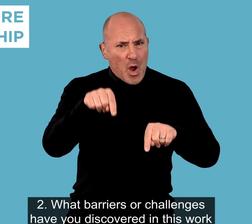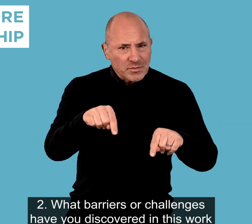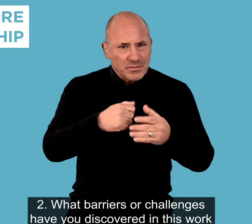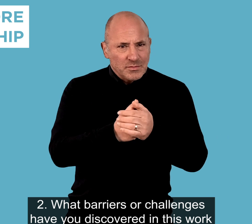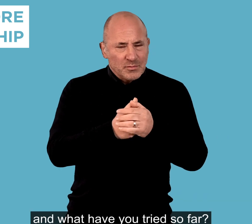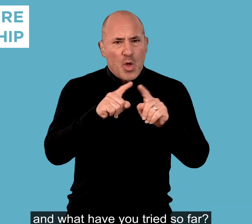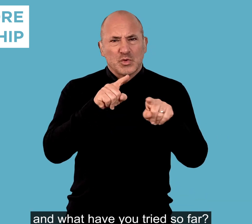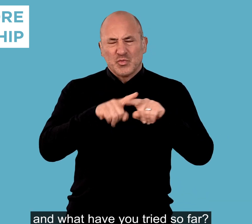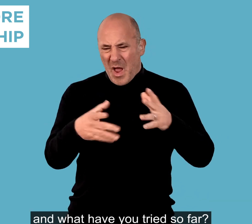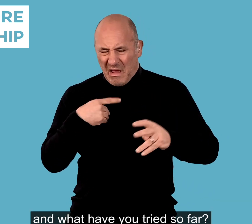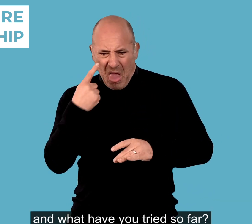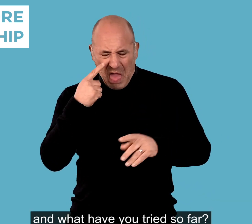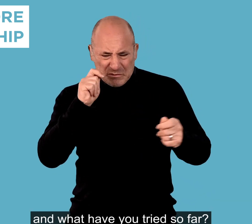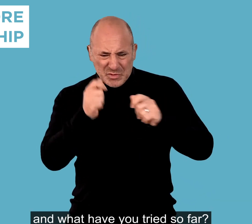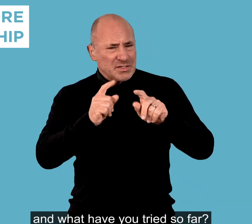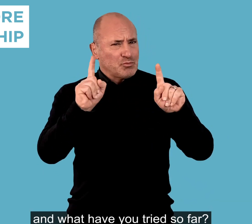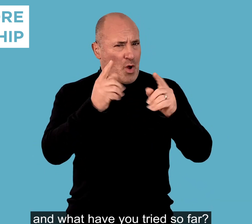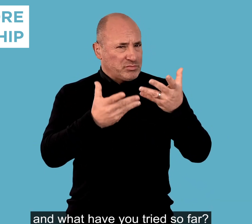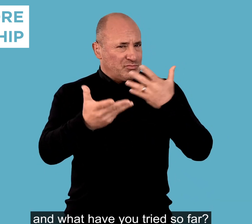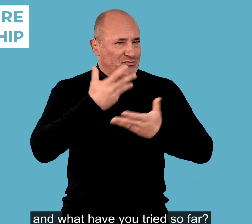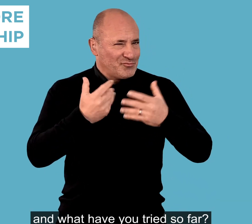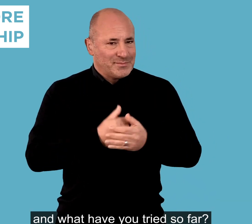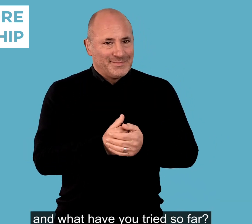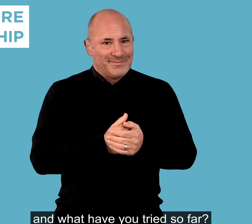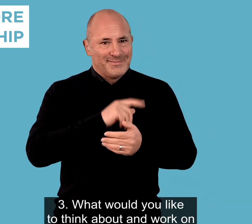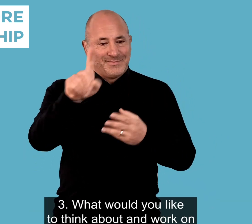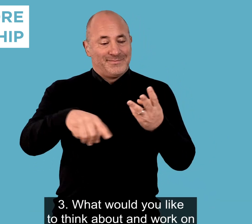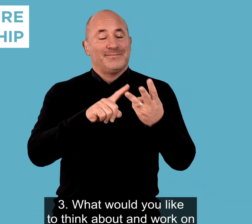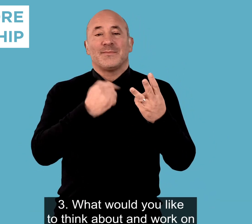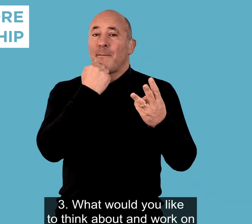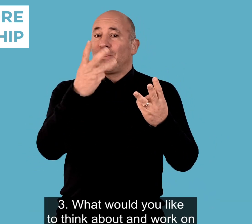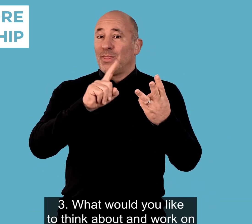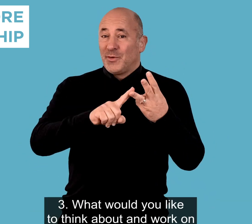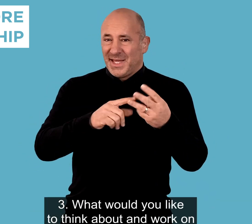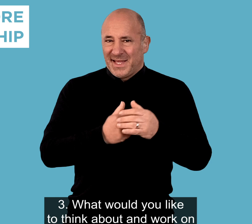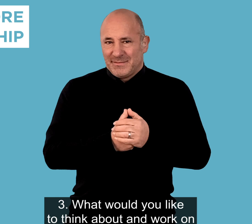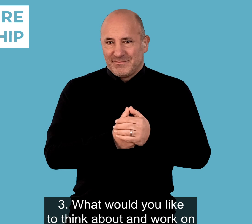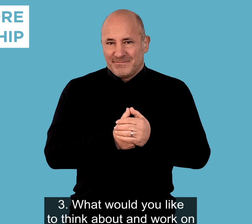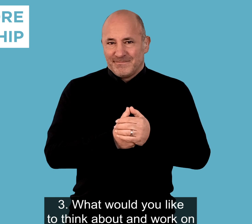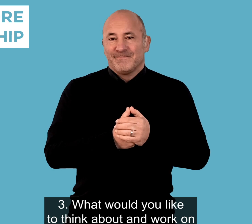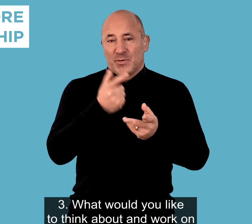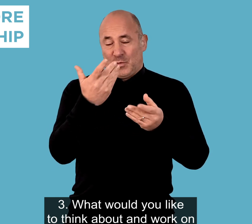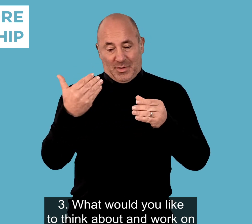And what have you tried so far? 3. What would you like to think about and work on?